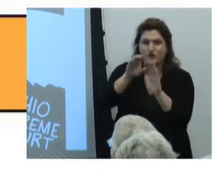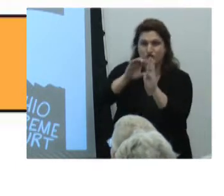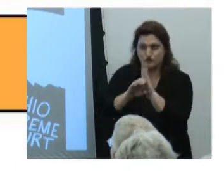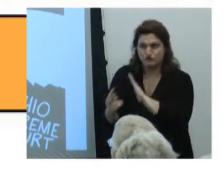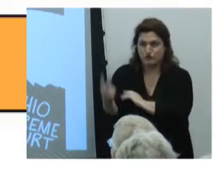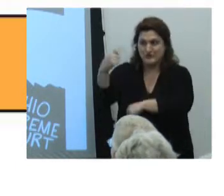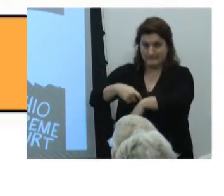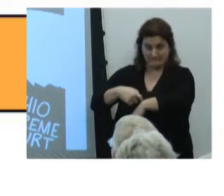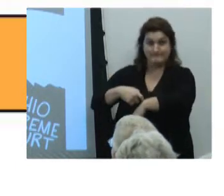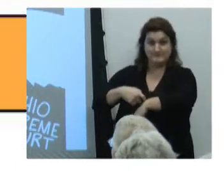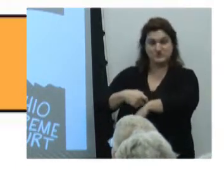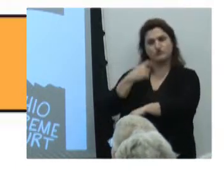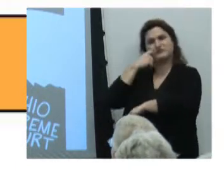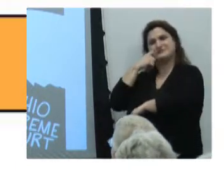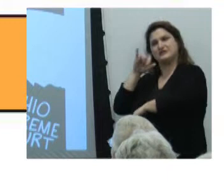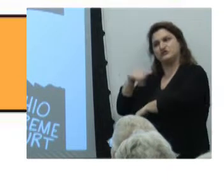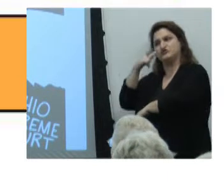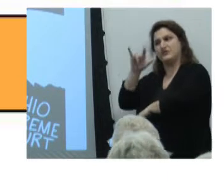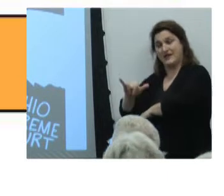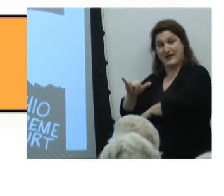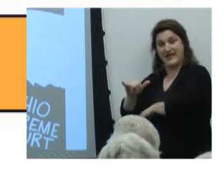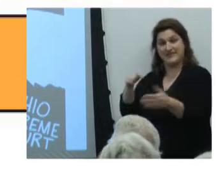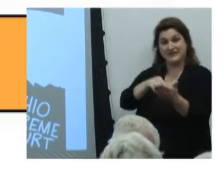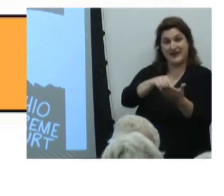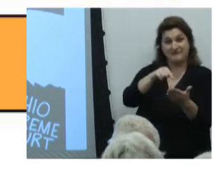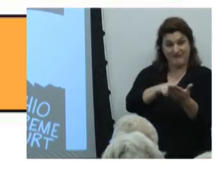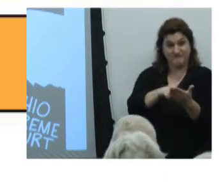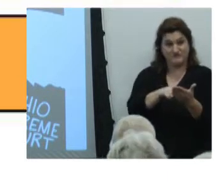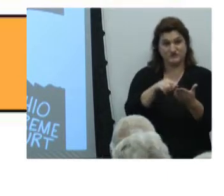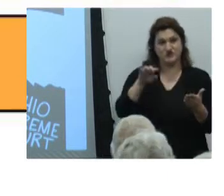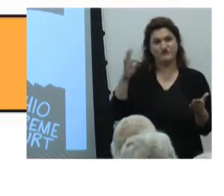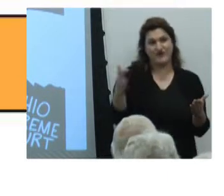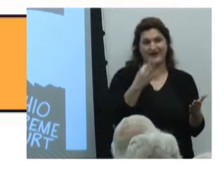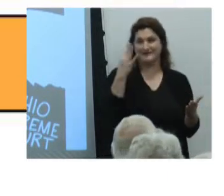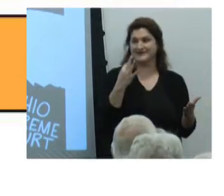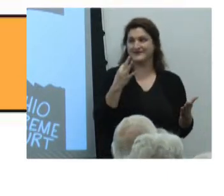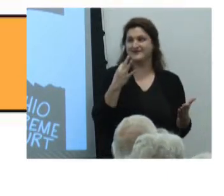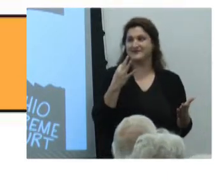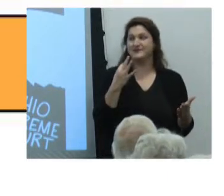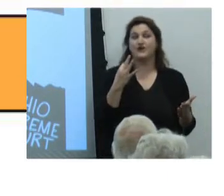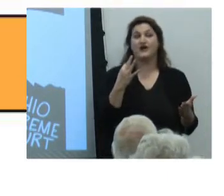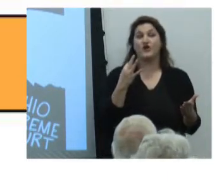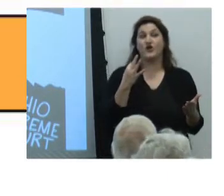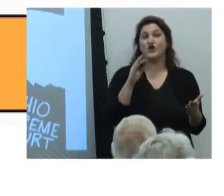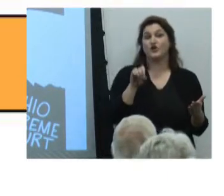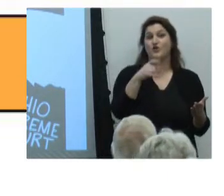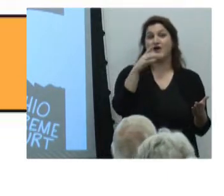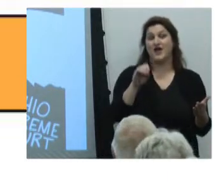deadline for drawing congressional maps was Friday. The Ohio Redistricting Commission did not